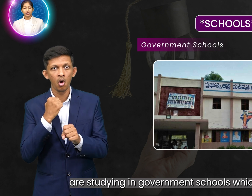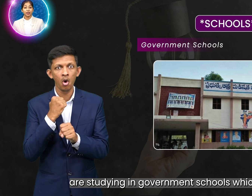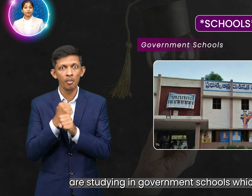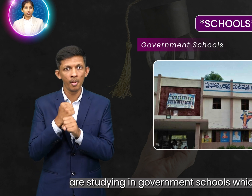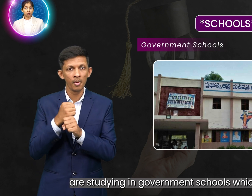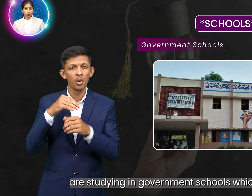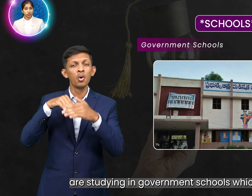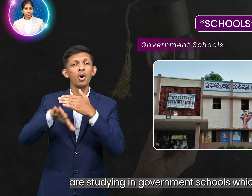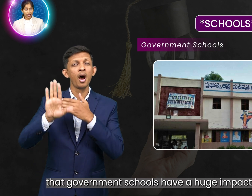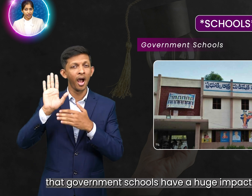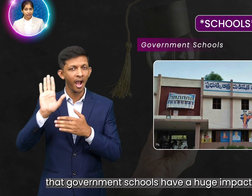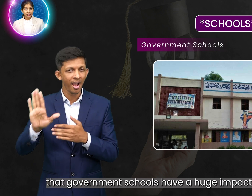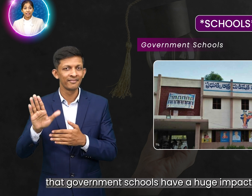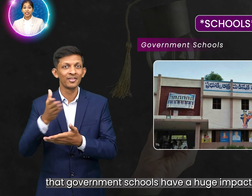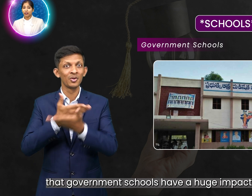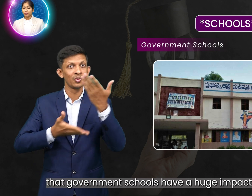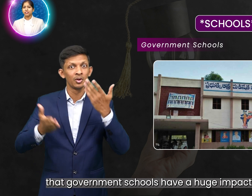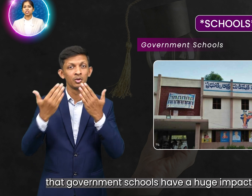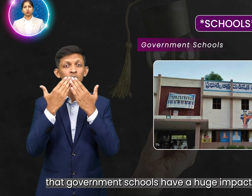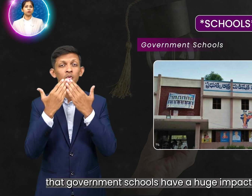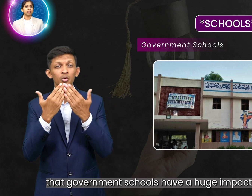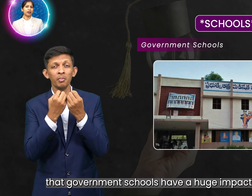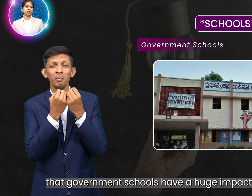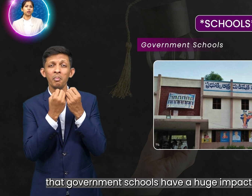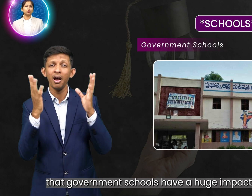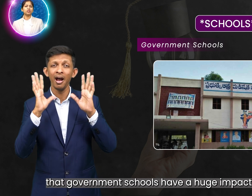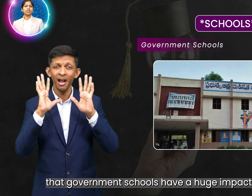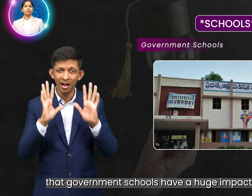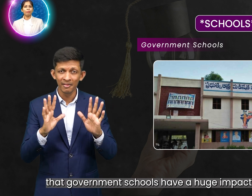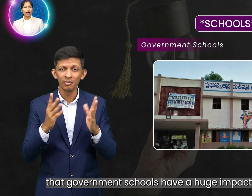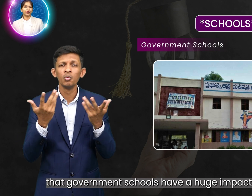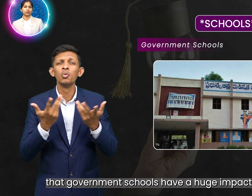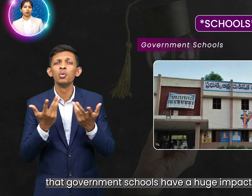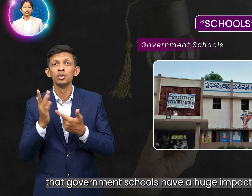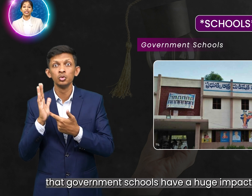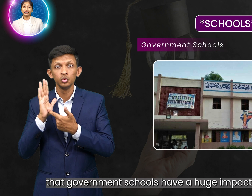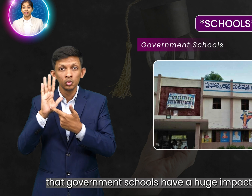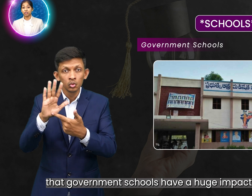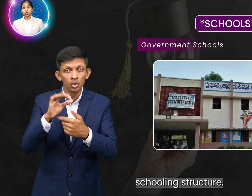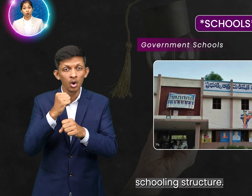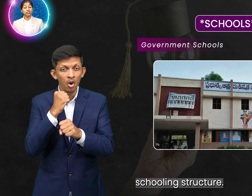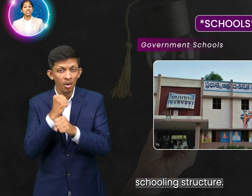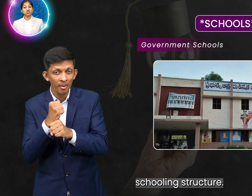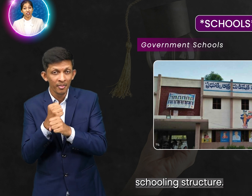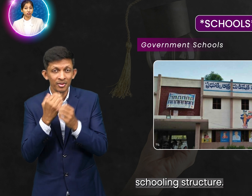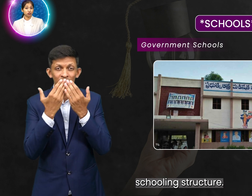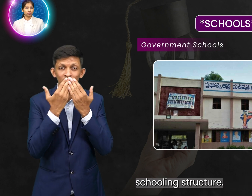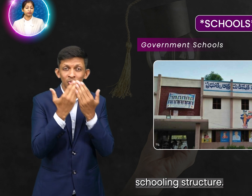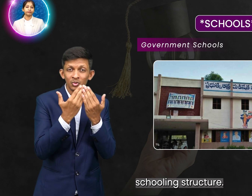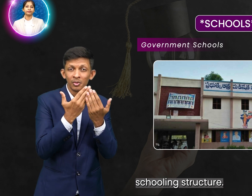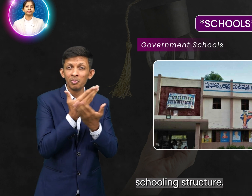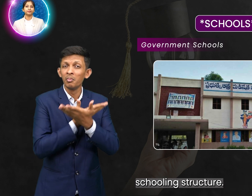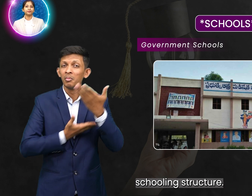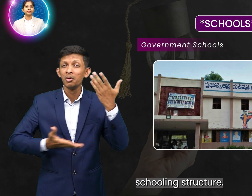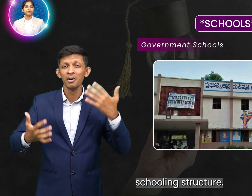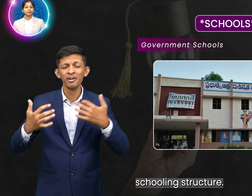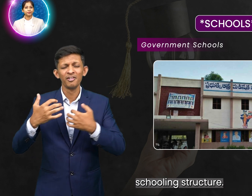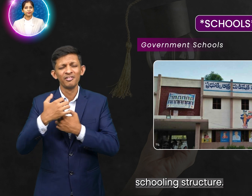schools, which shows that government schools have a huge impact on the Indian schooling structure.